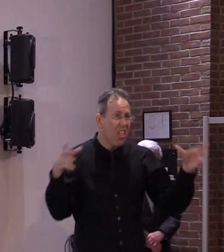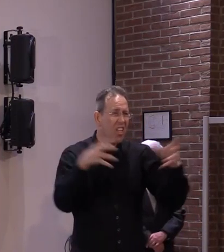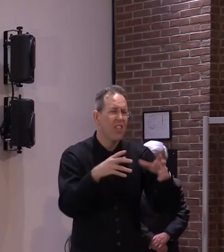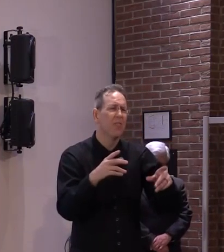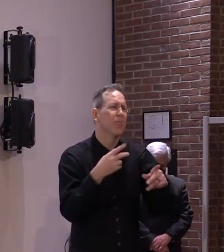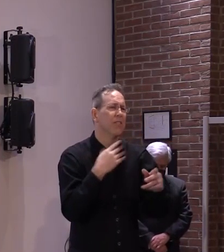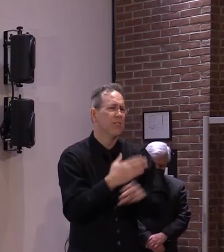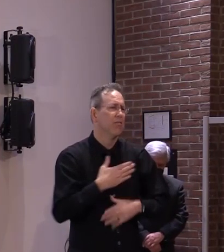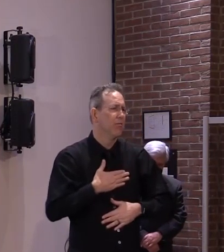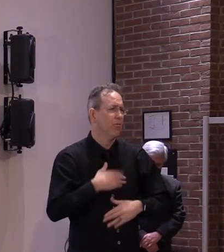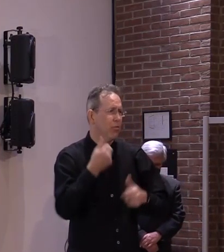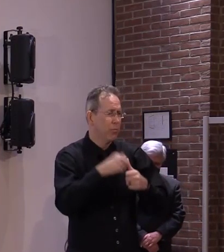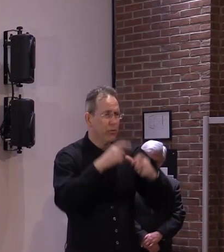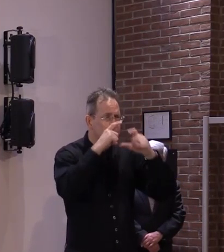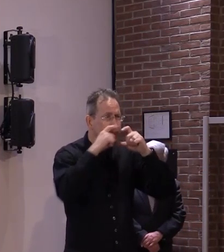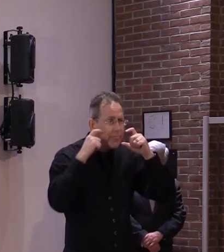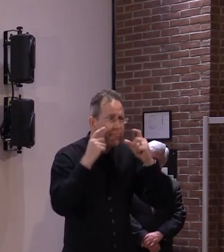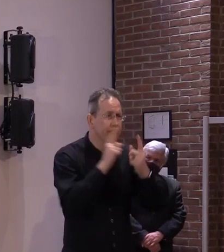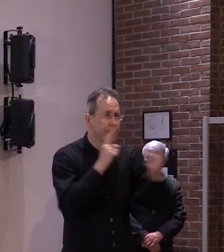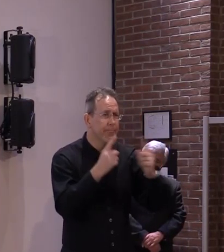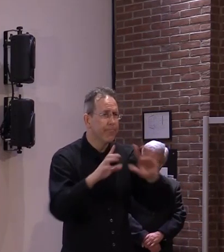funeral.